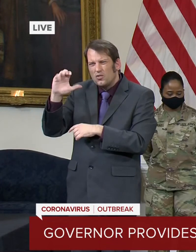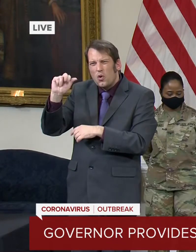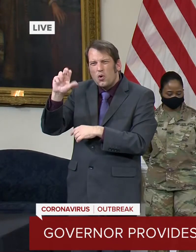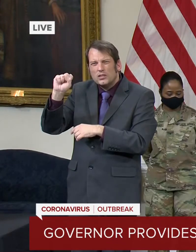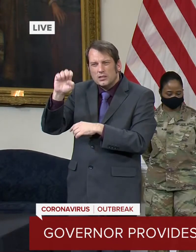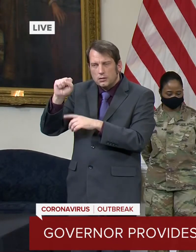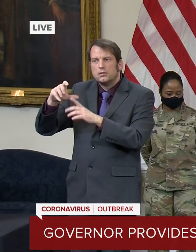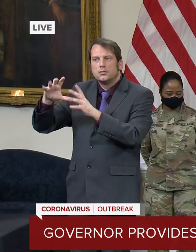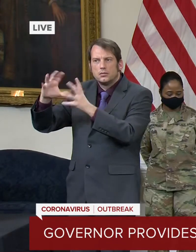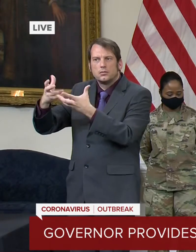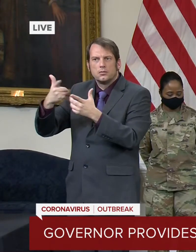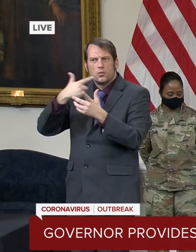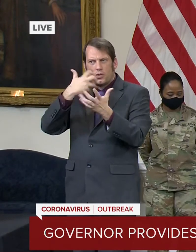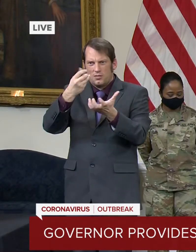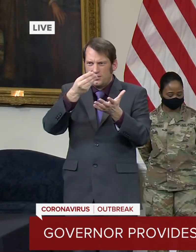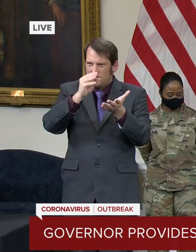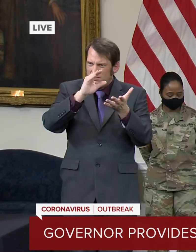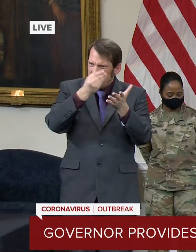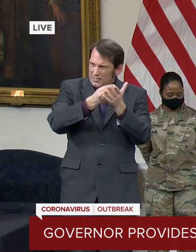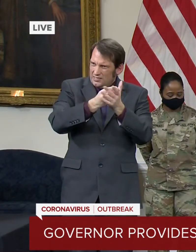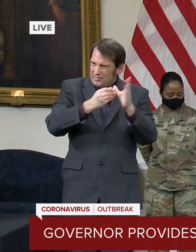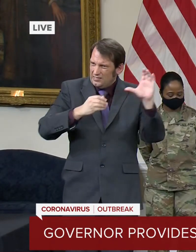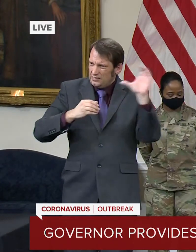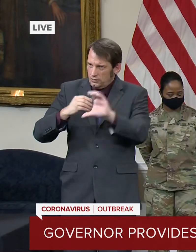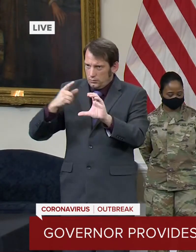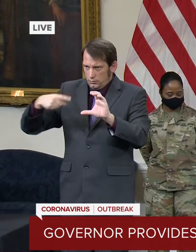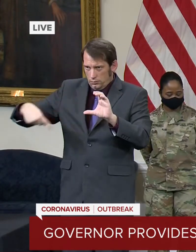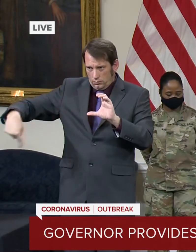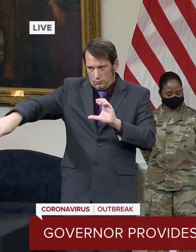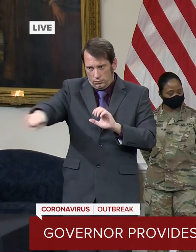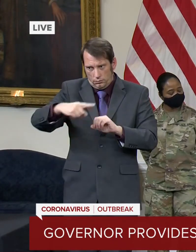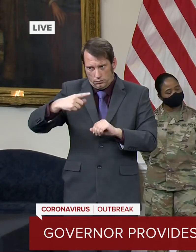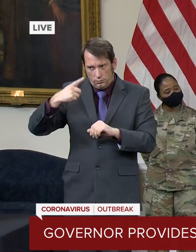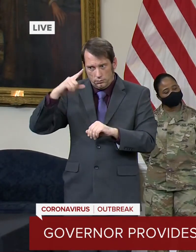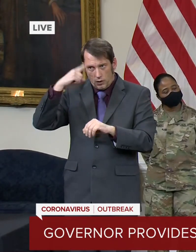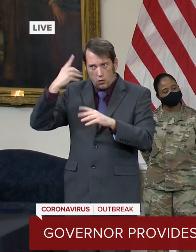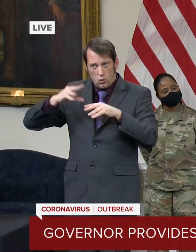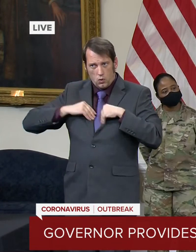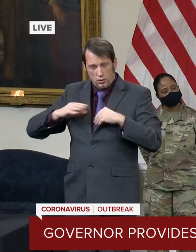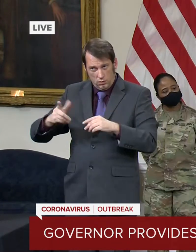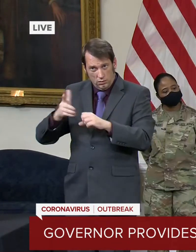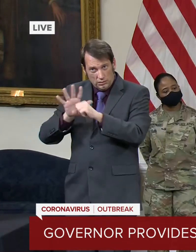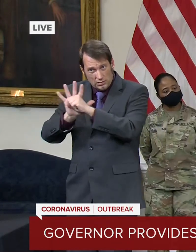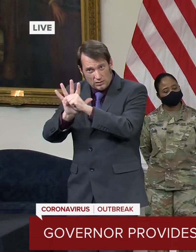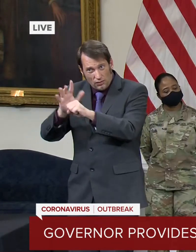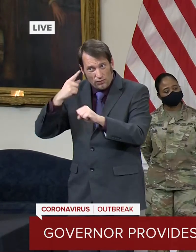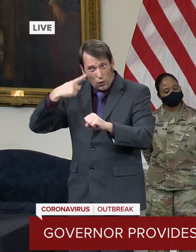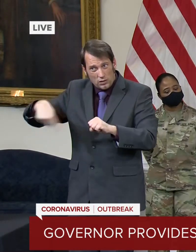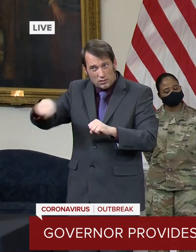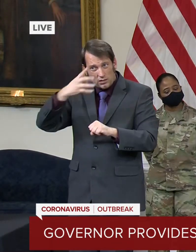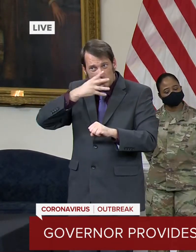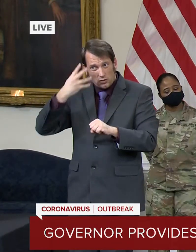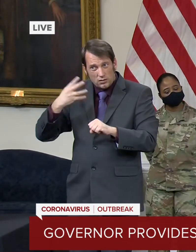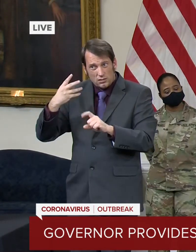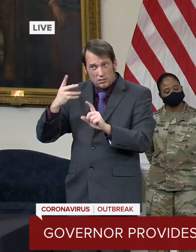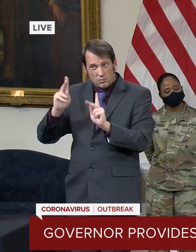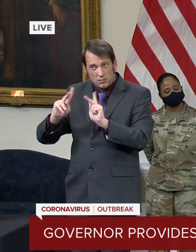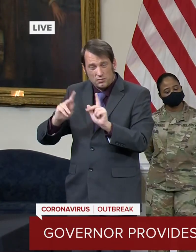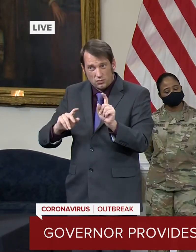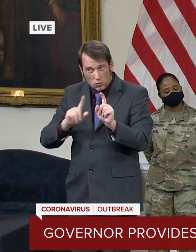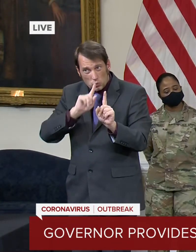push to include immigrants. No, I think I wasn't on the call, but Kiefer Mitchell, who's a former member of the